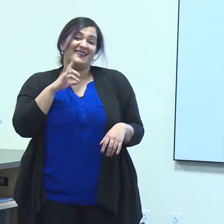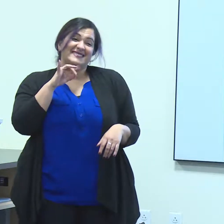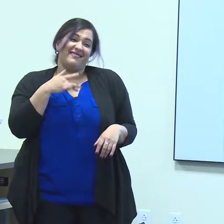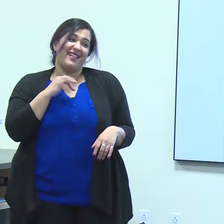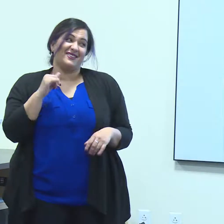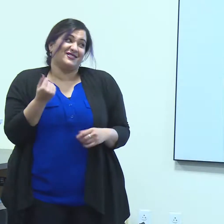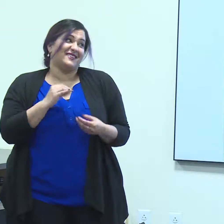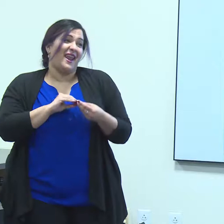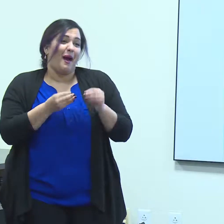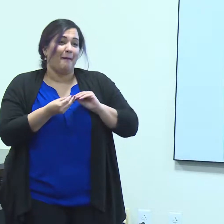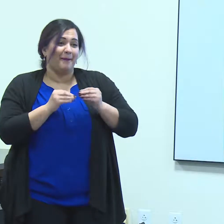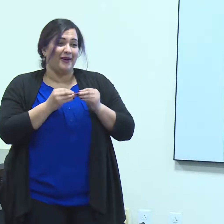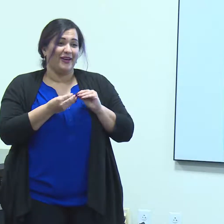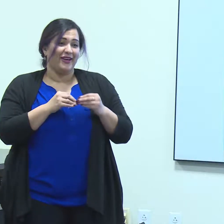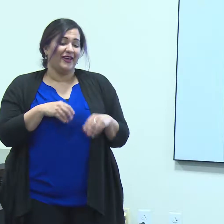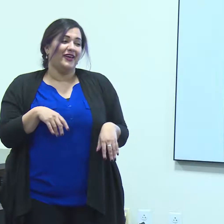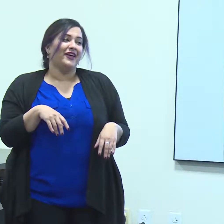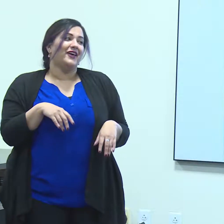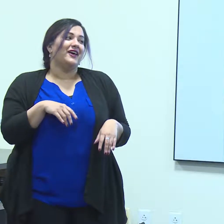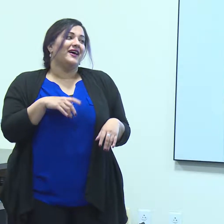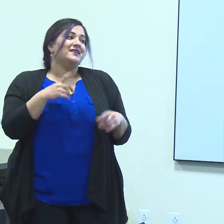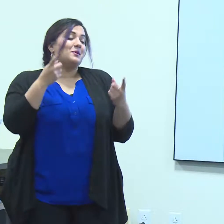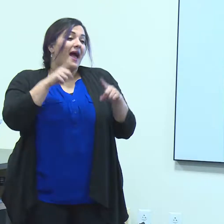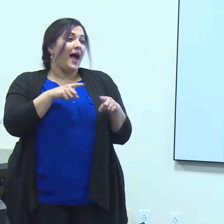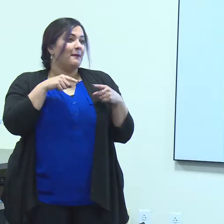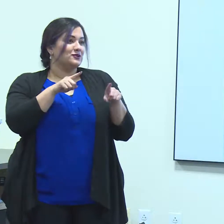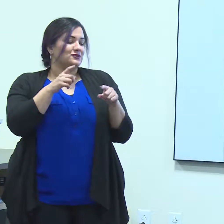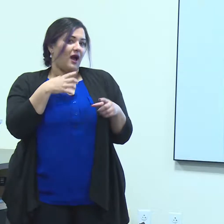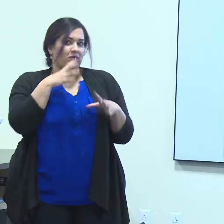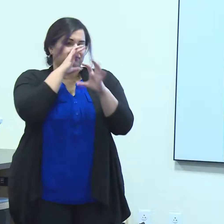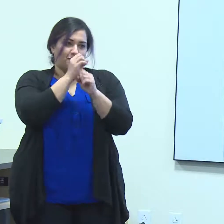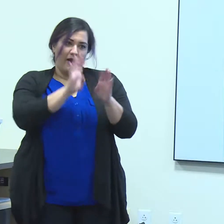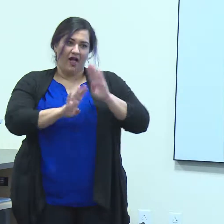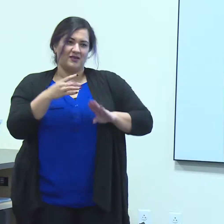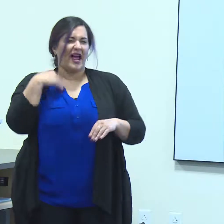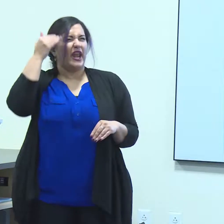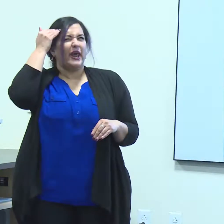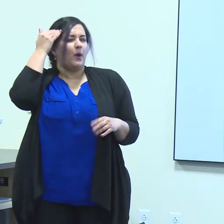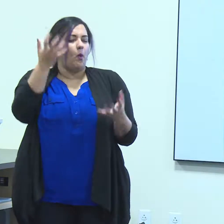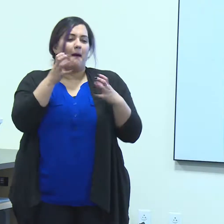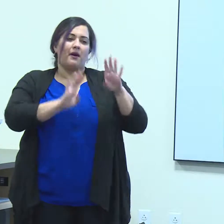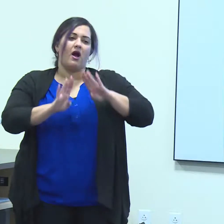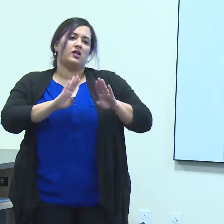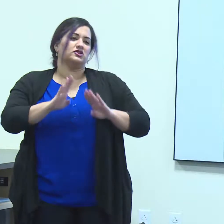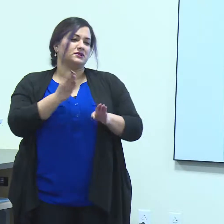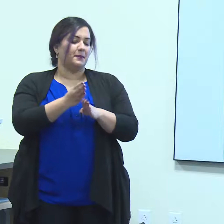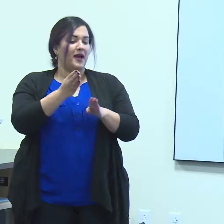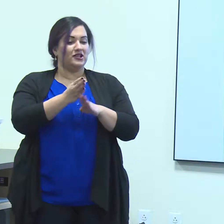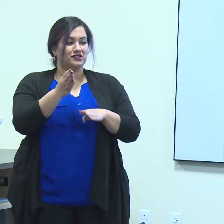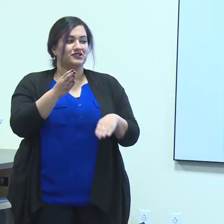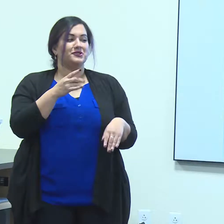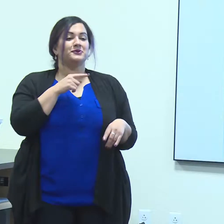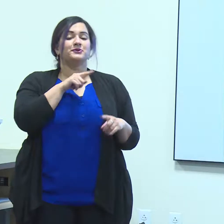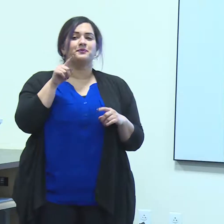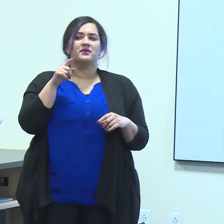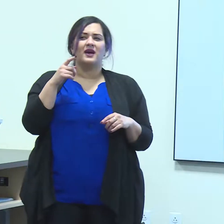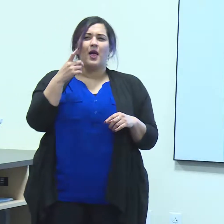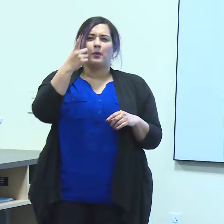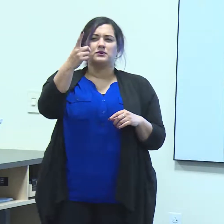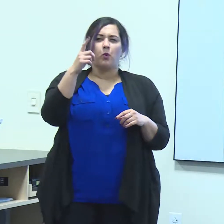auditorium. So I felt like just a number. And I already knew that I wanted to major in biology.